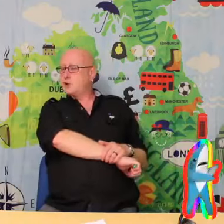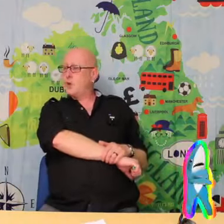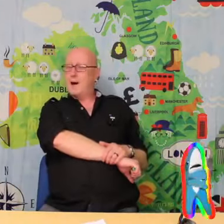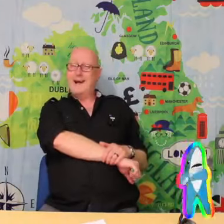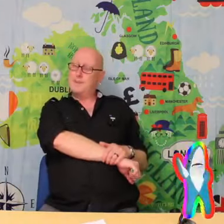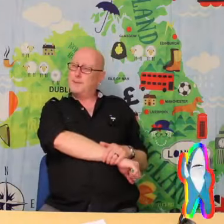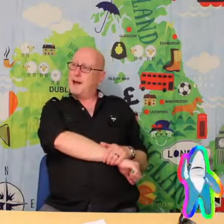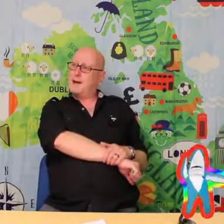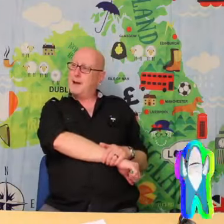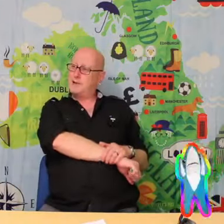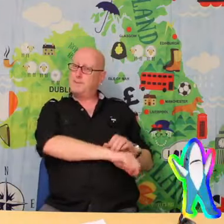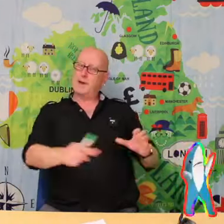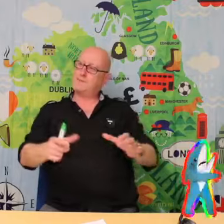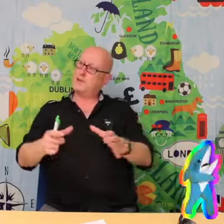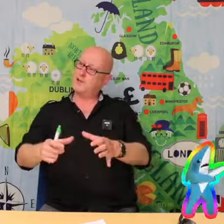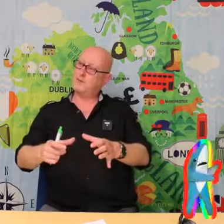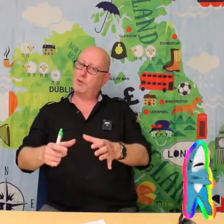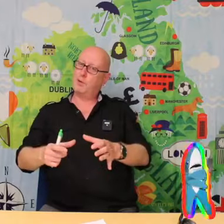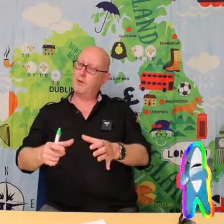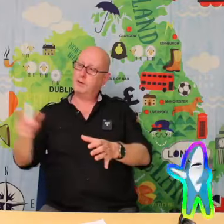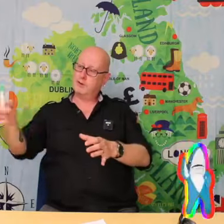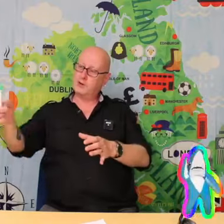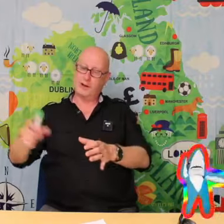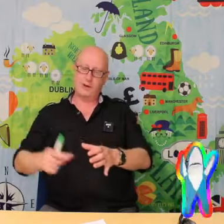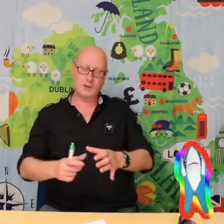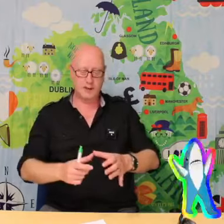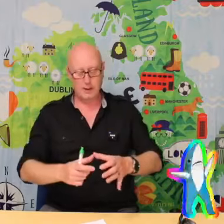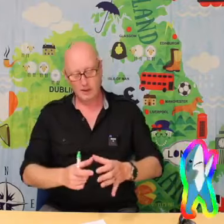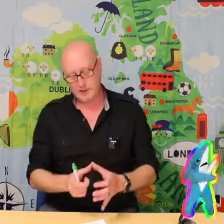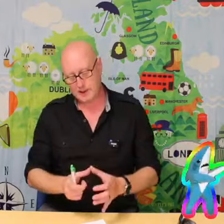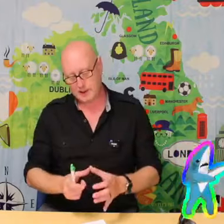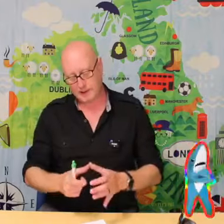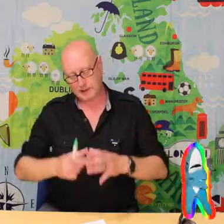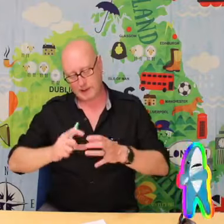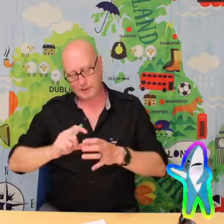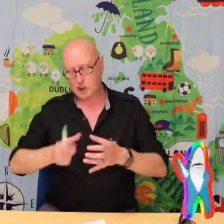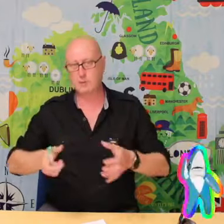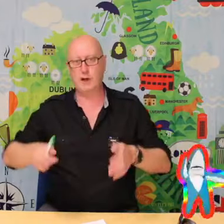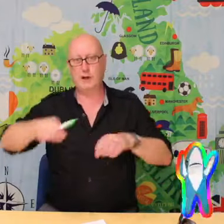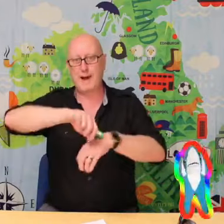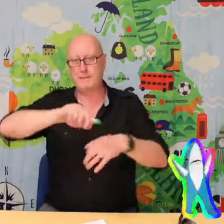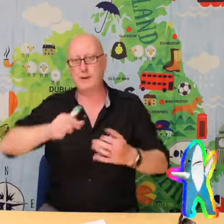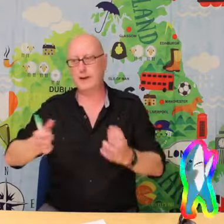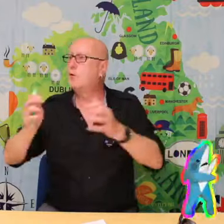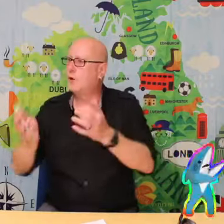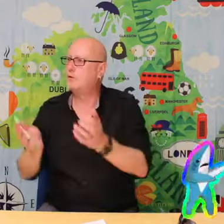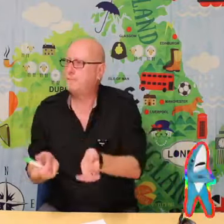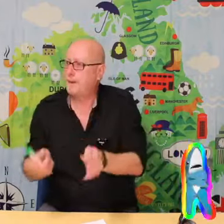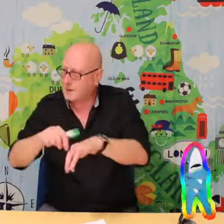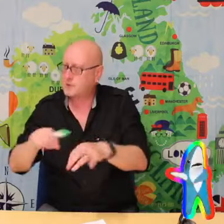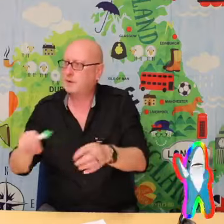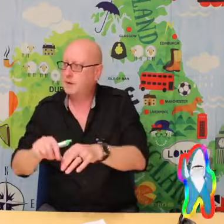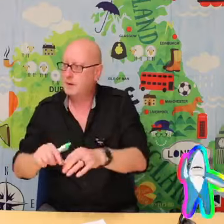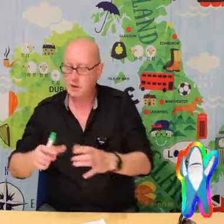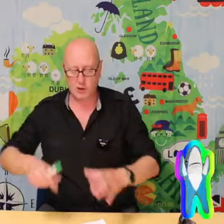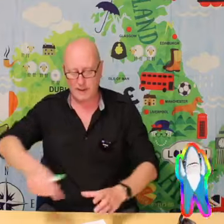what? I did burger, but instead of a bun, check it out. I did it. Another one of your wraps? Like not a wrap parcel. Yeah. Is this because you never